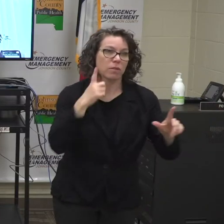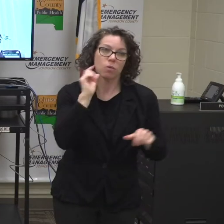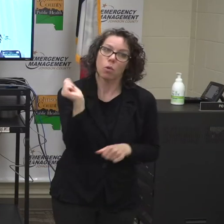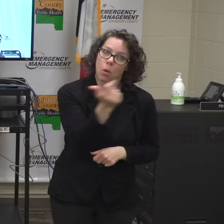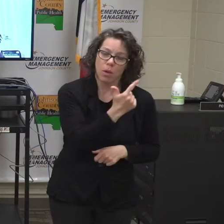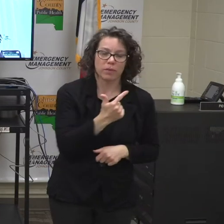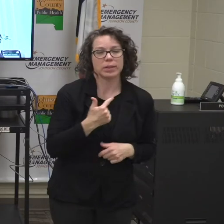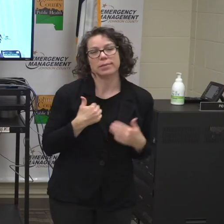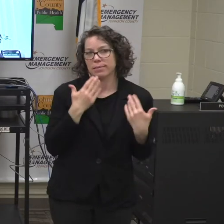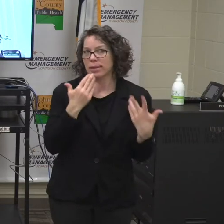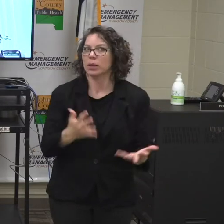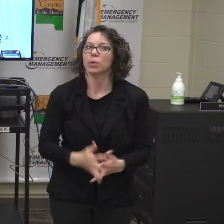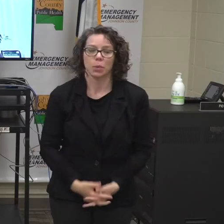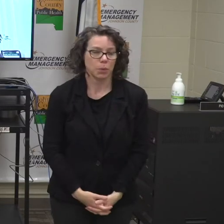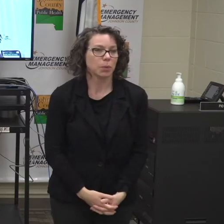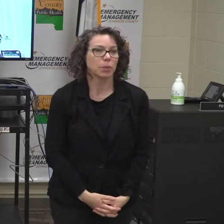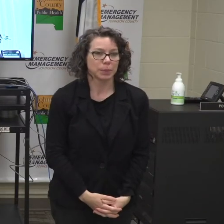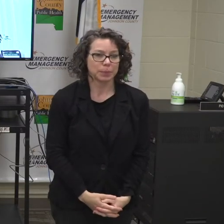Thank you.